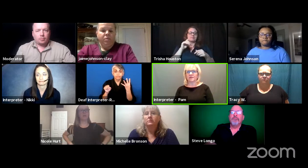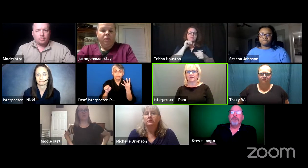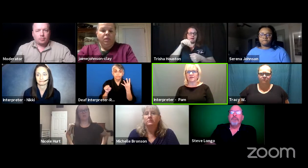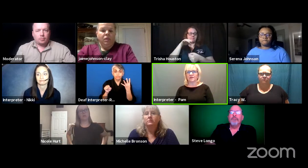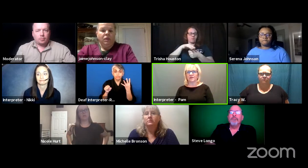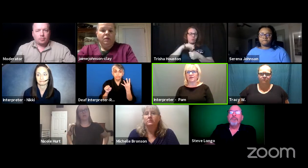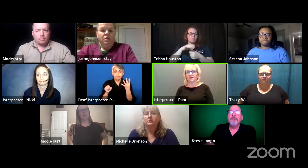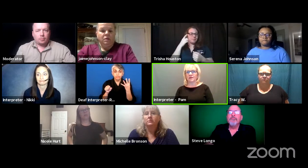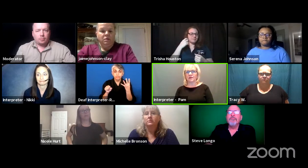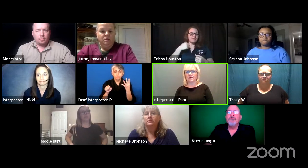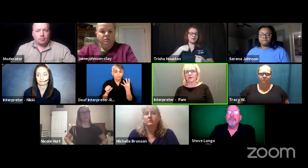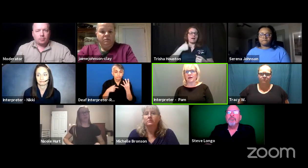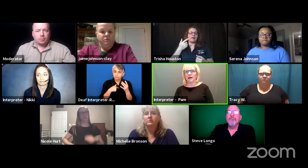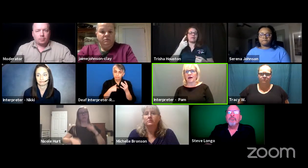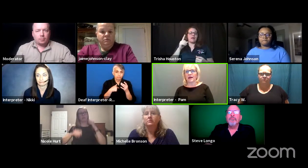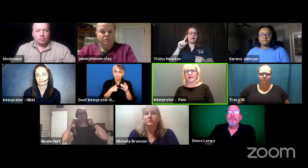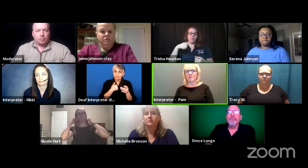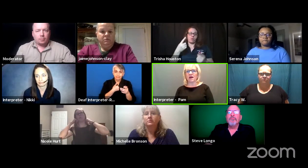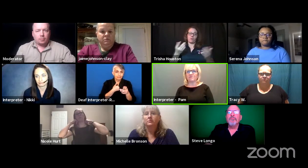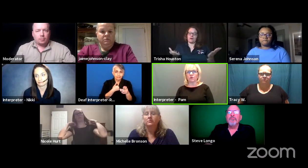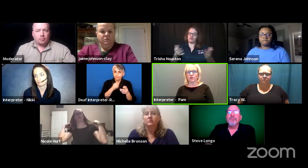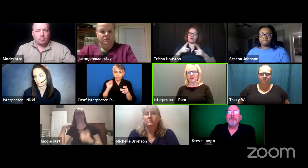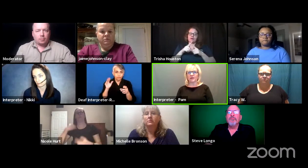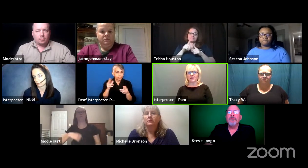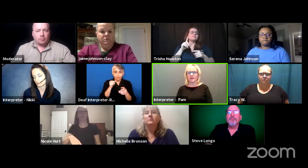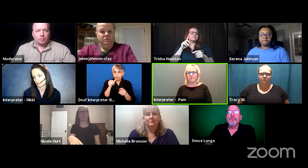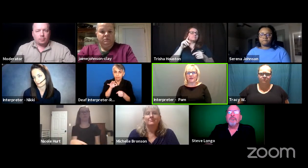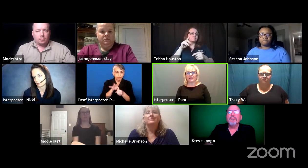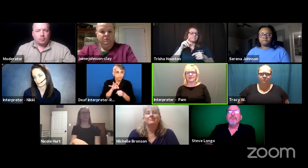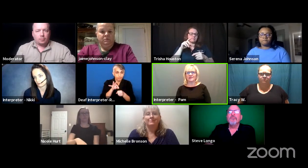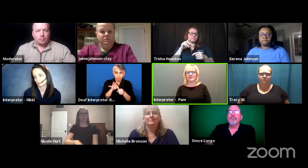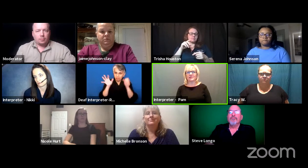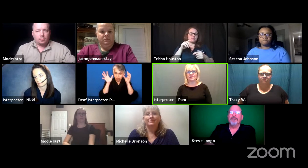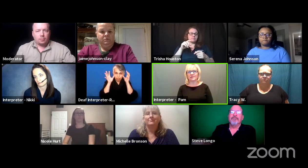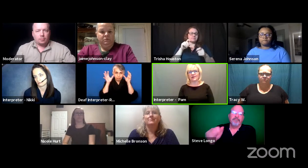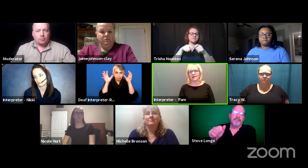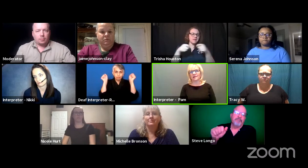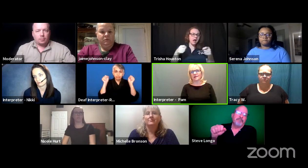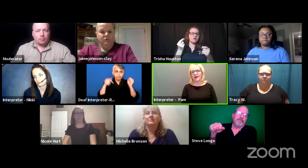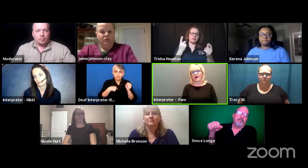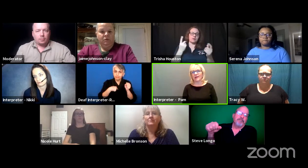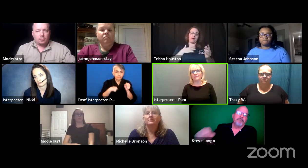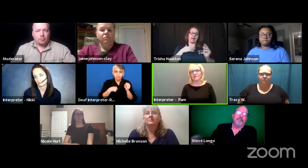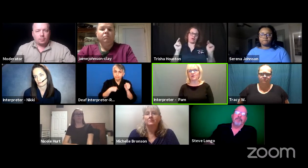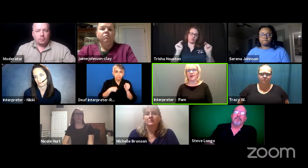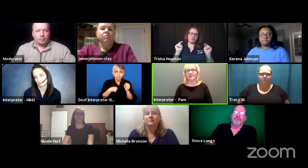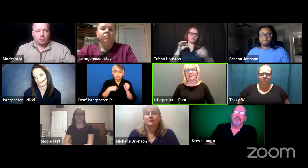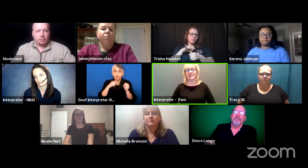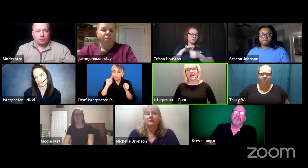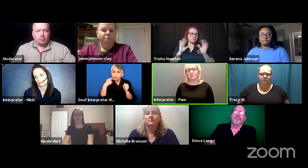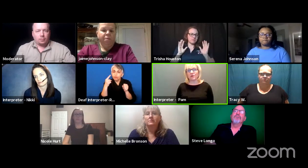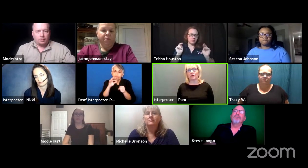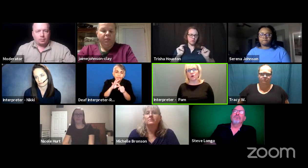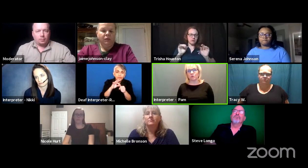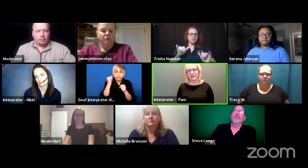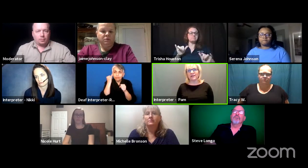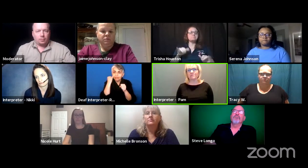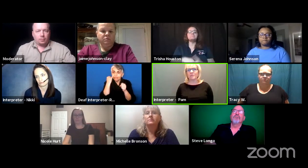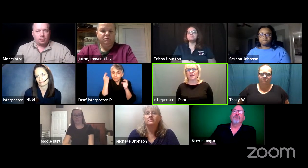I am not voting because I am here as a tiebreaker only.